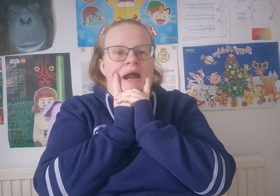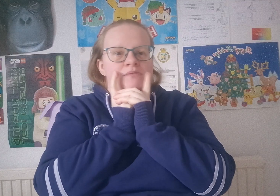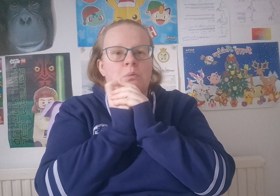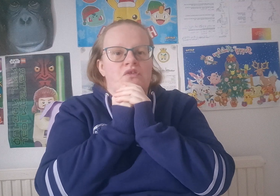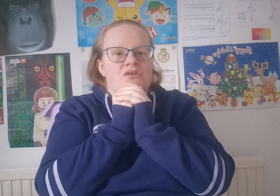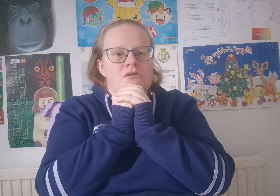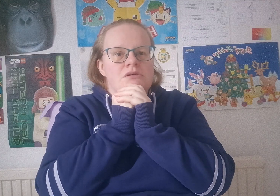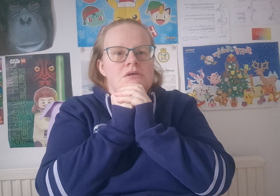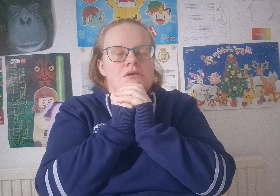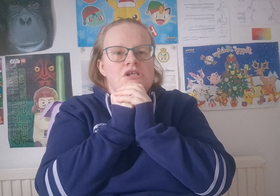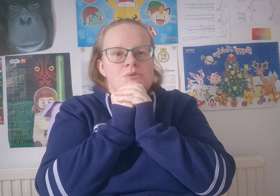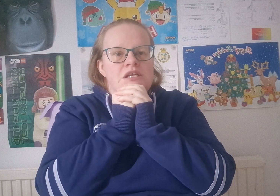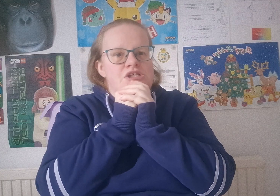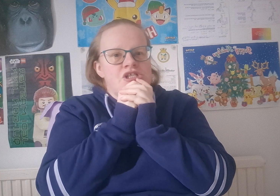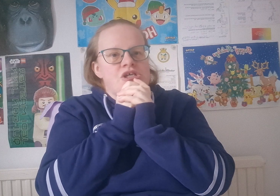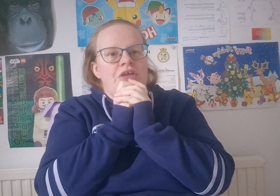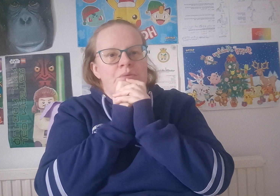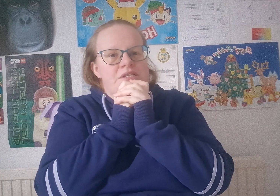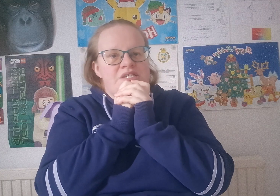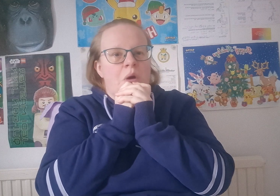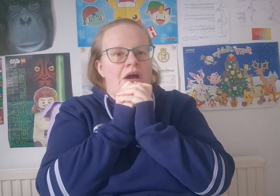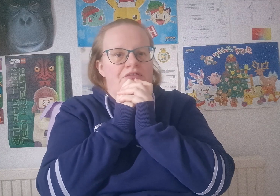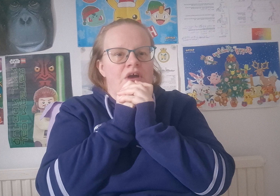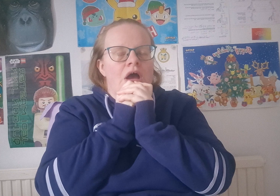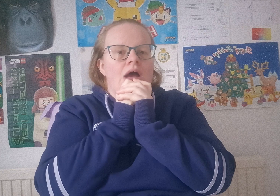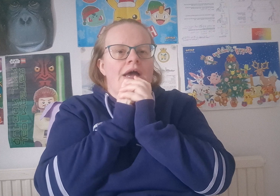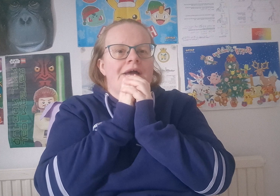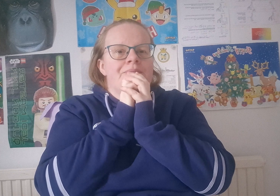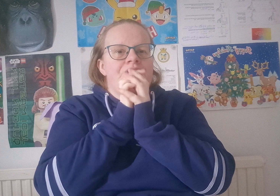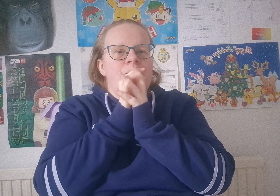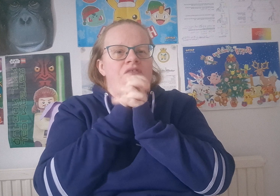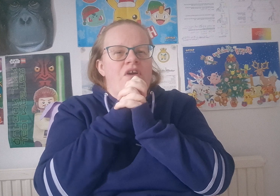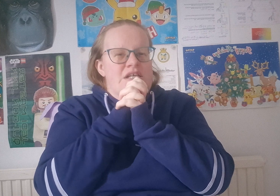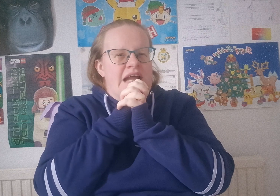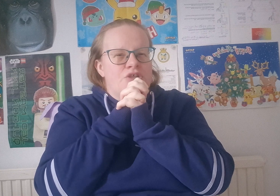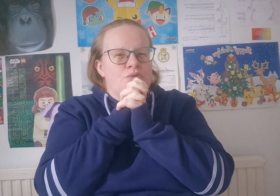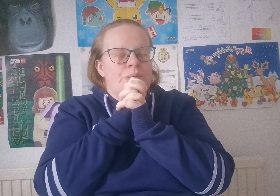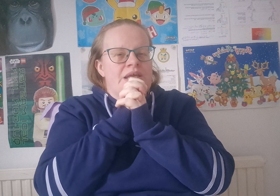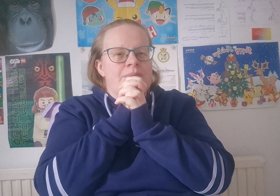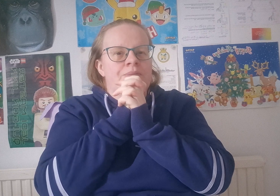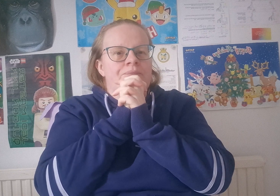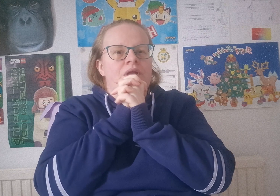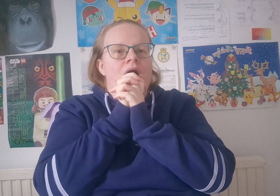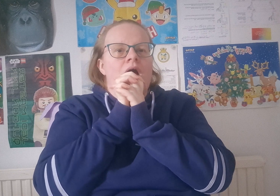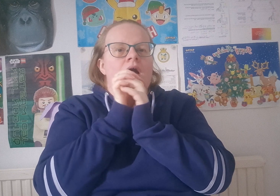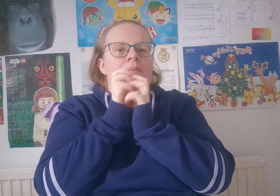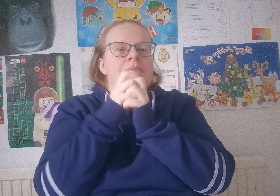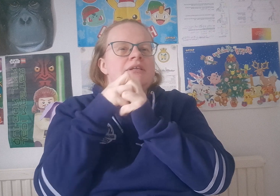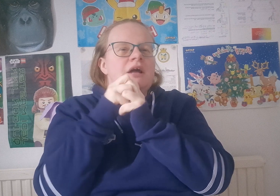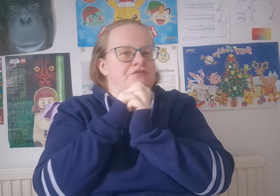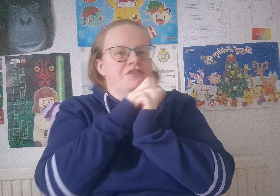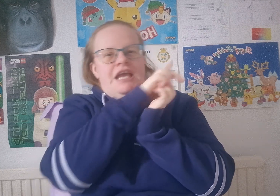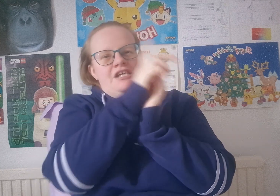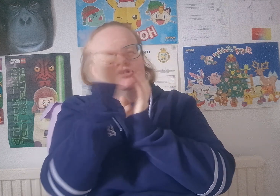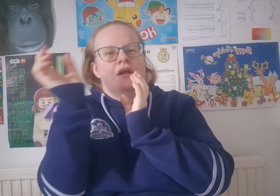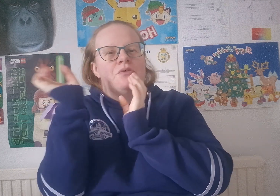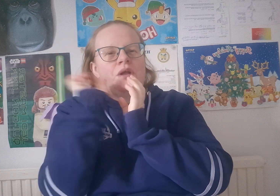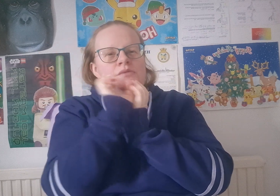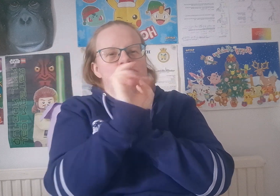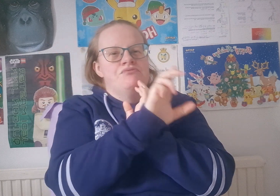perhaps wasn't as religious, neither was his wife. They were very natural people. I loved the kestrel. I thought that was a